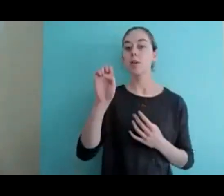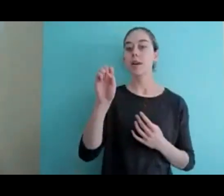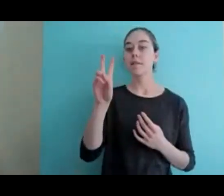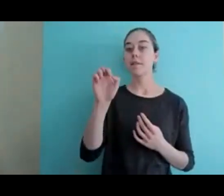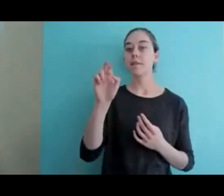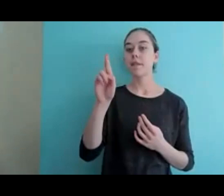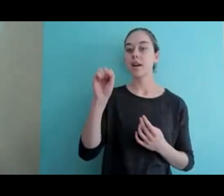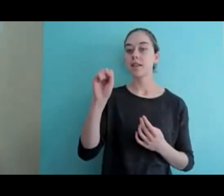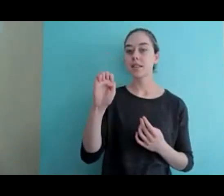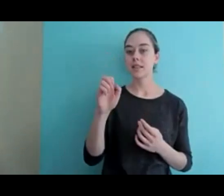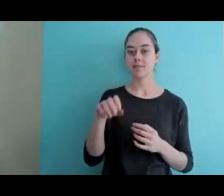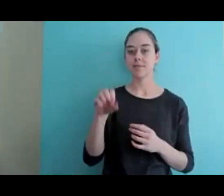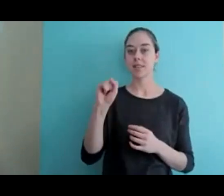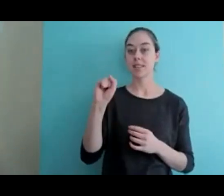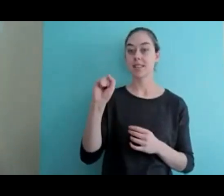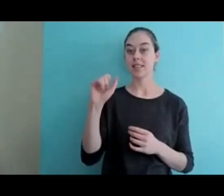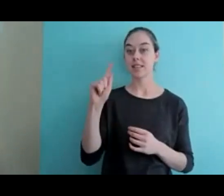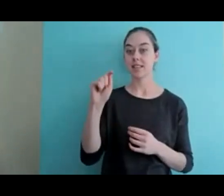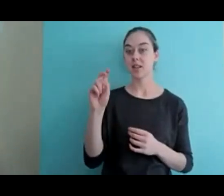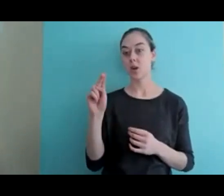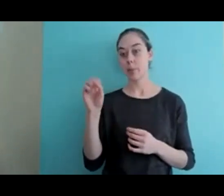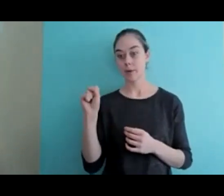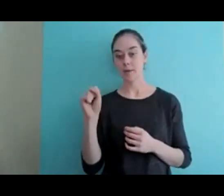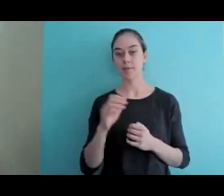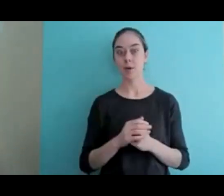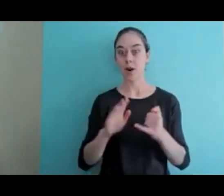Let's go. Last one.